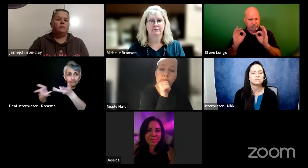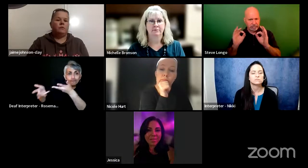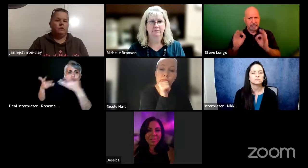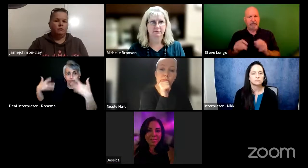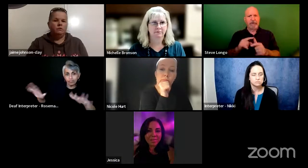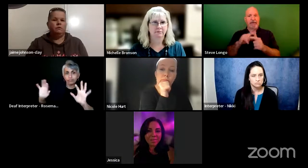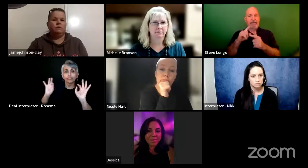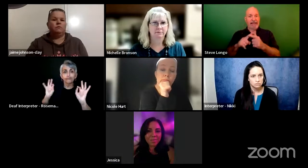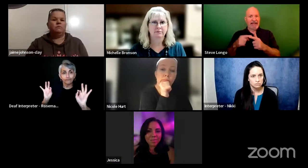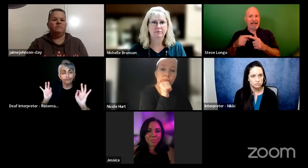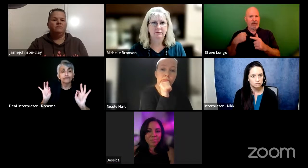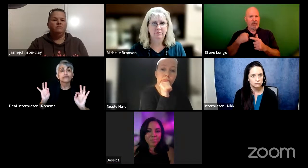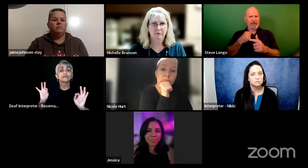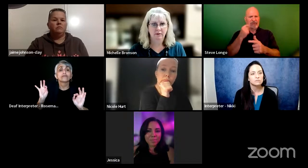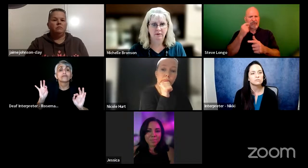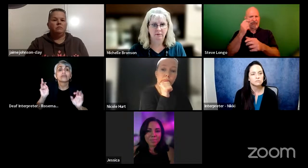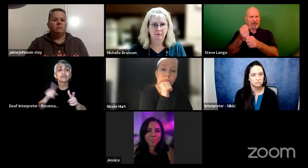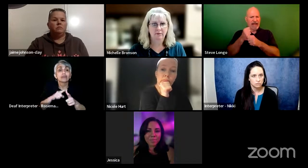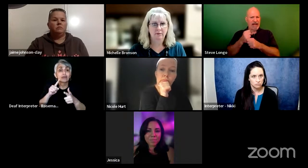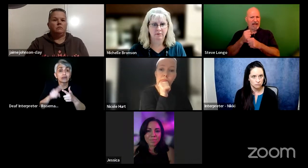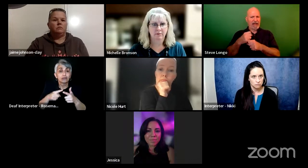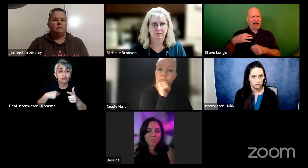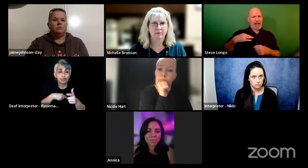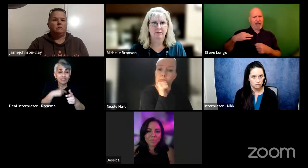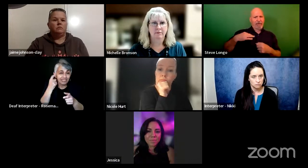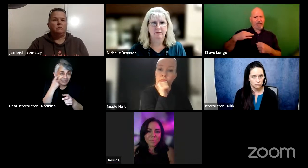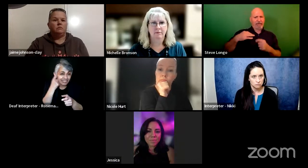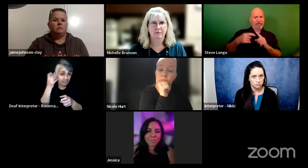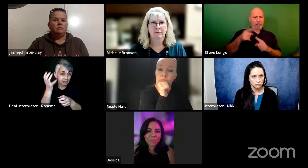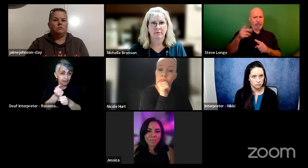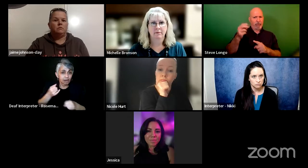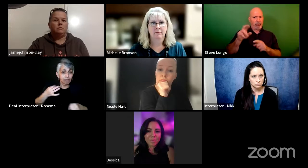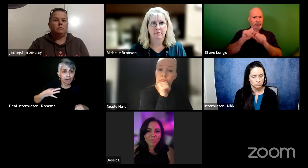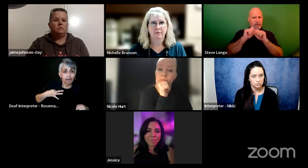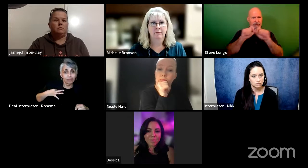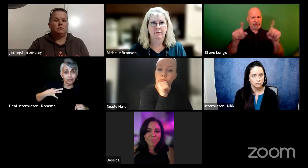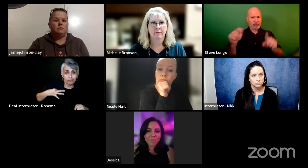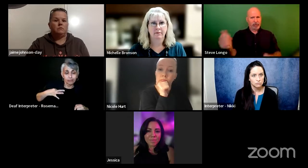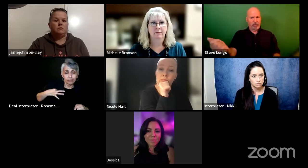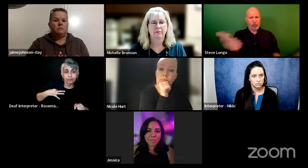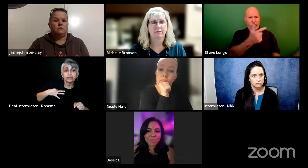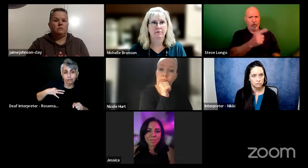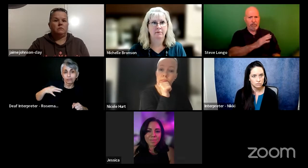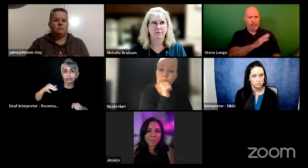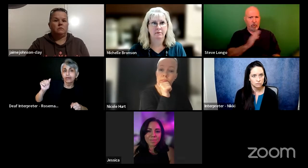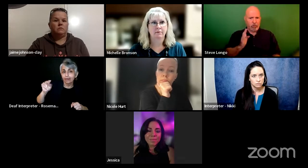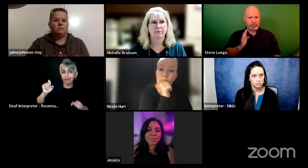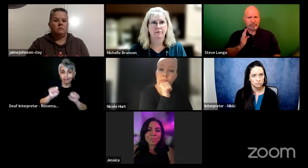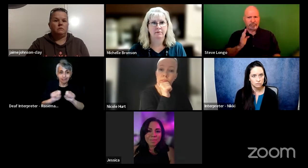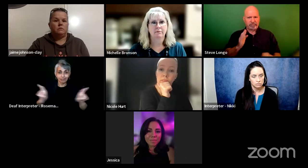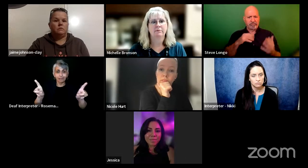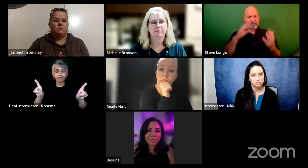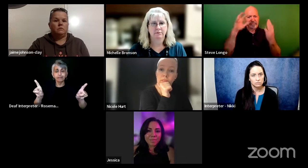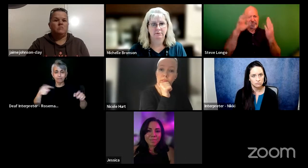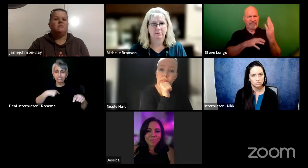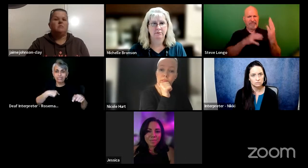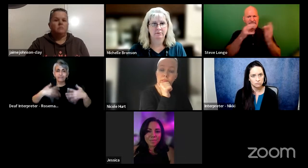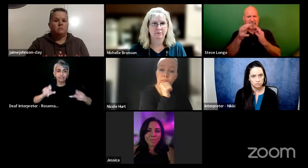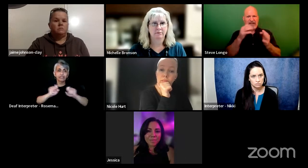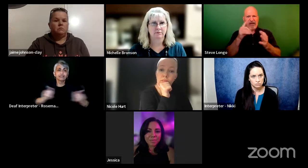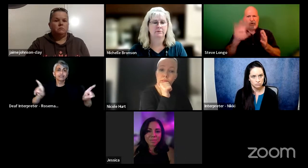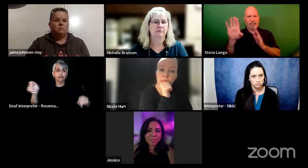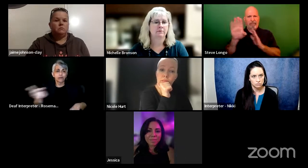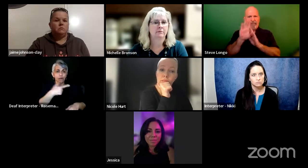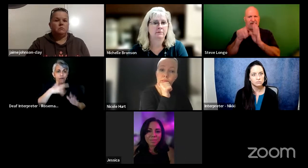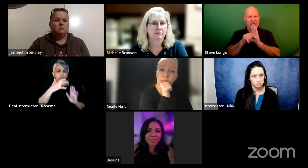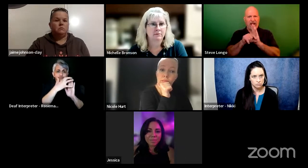her, had a dialogue with her, and we just received her application that was sent to all